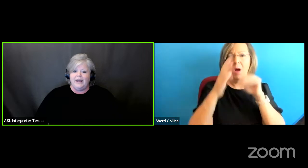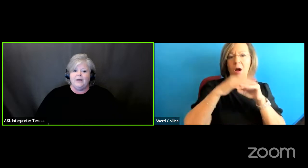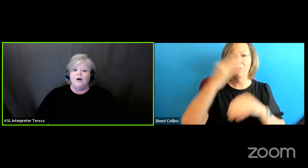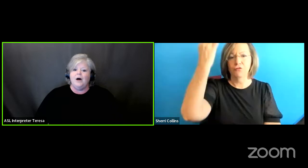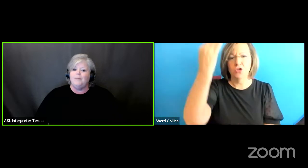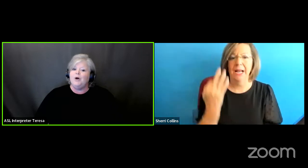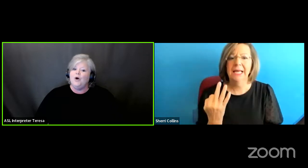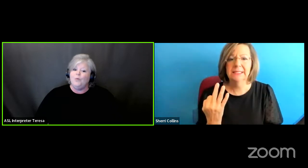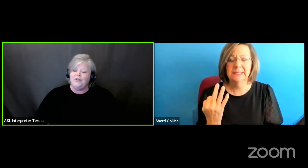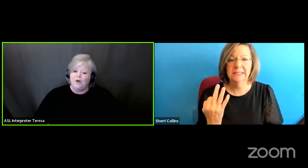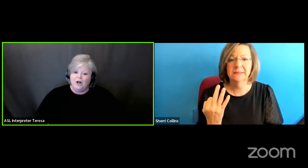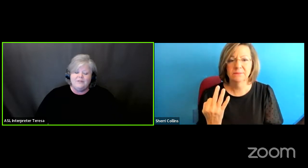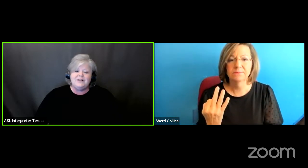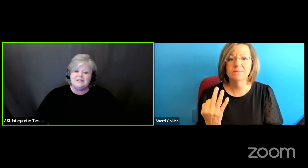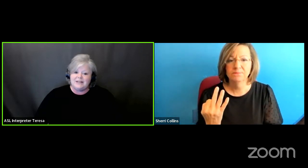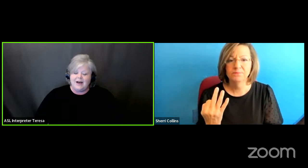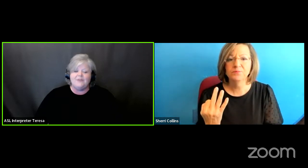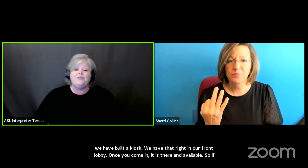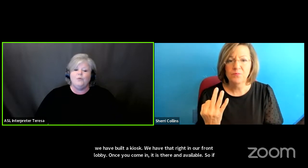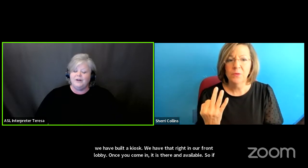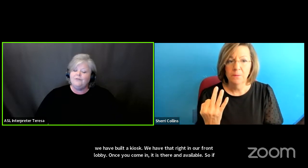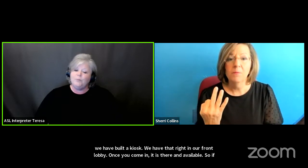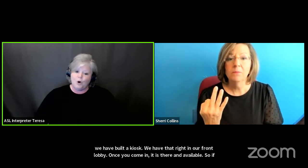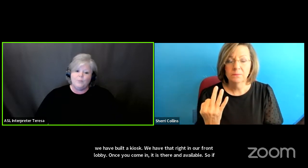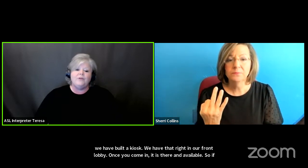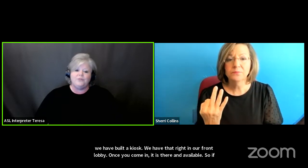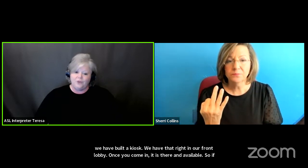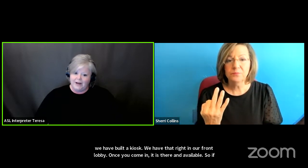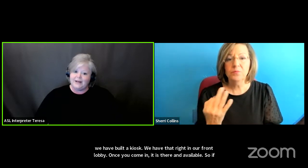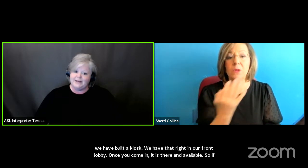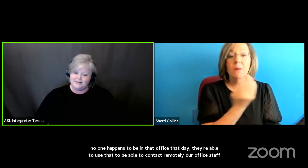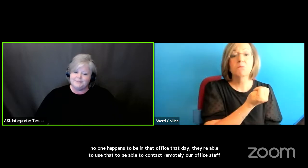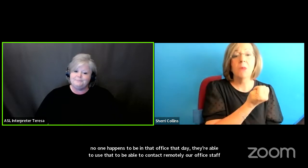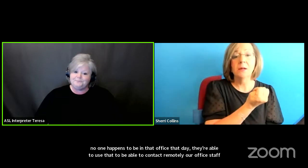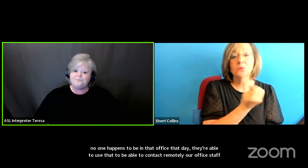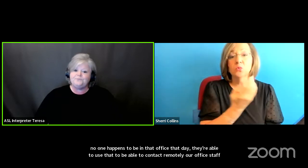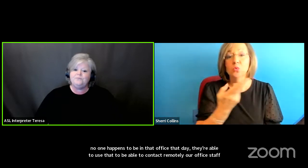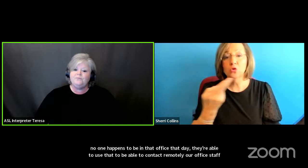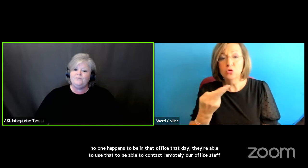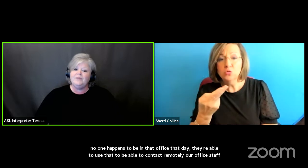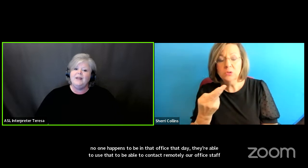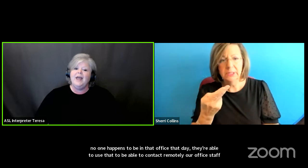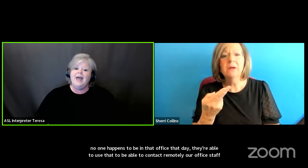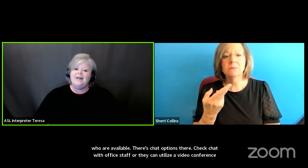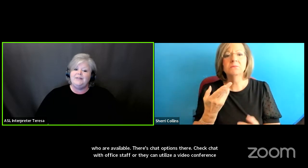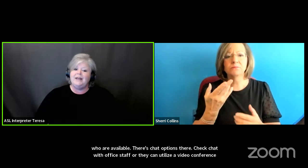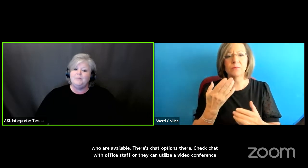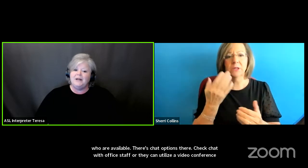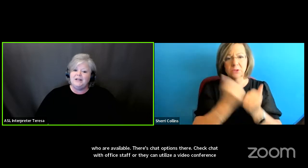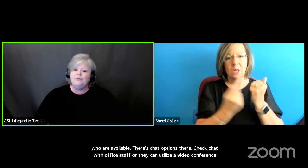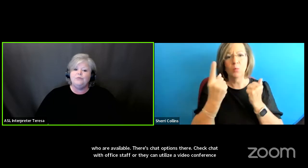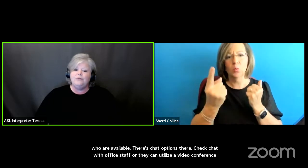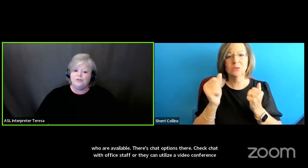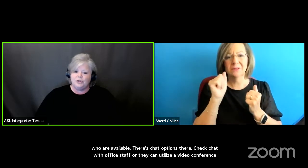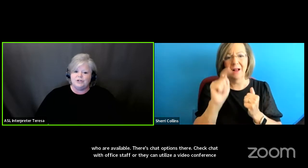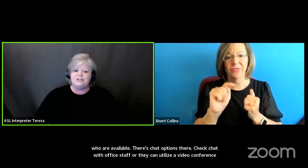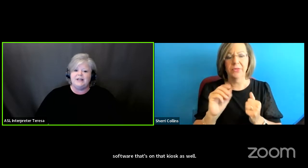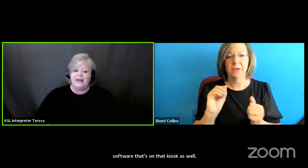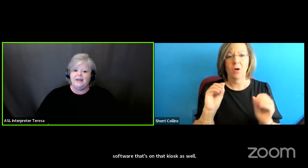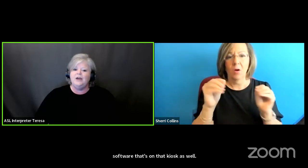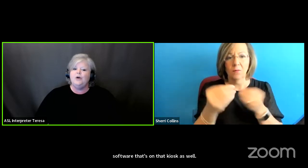be working with all of the staff working from home on Fridays. And then Monday